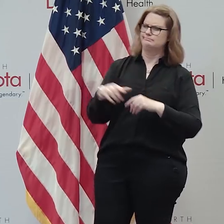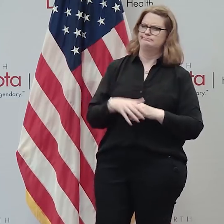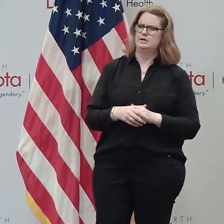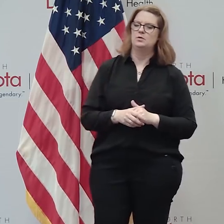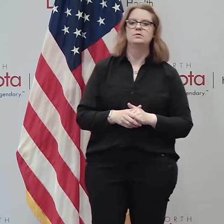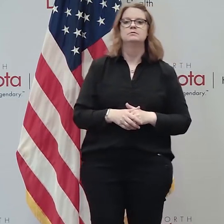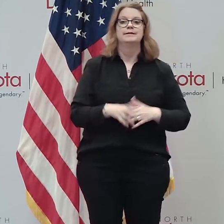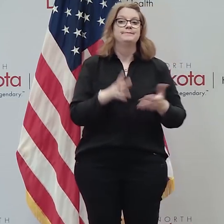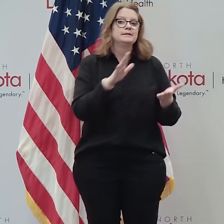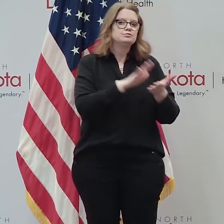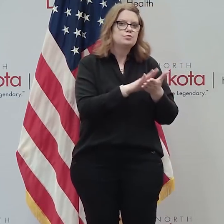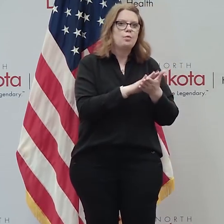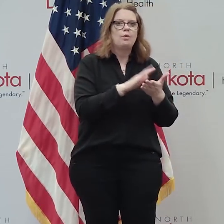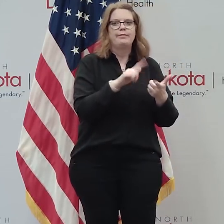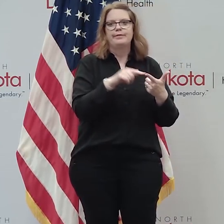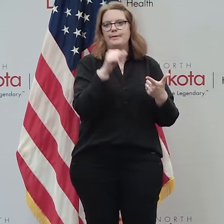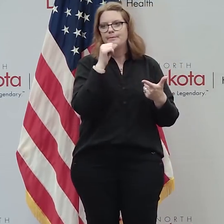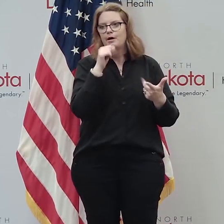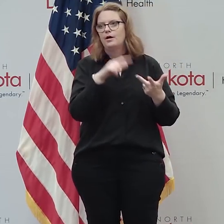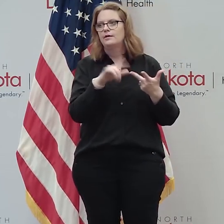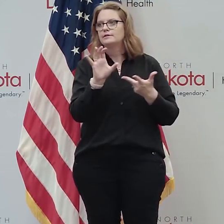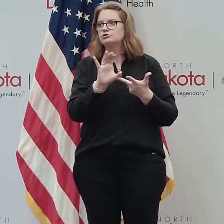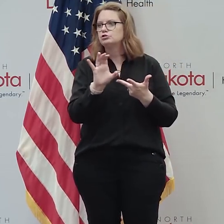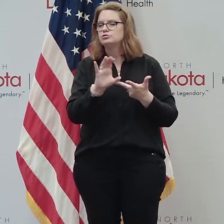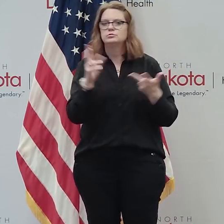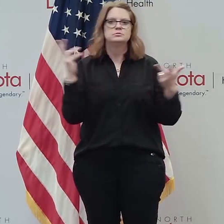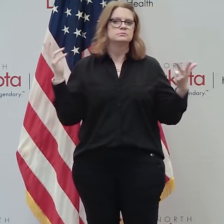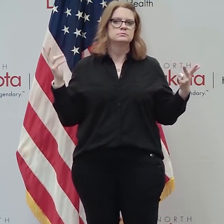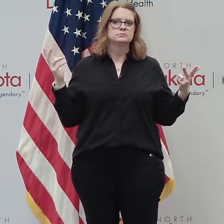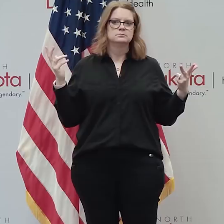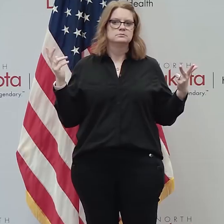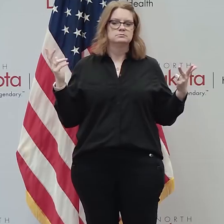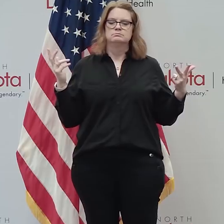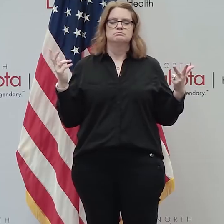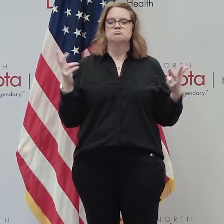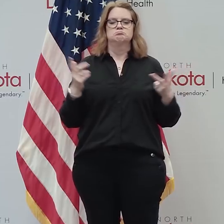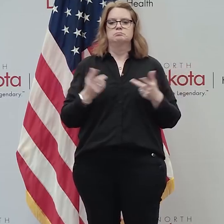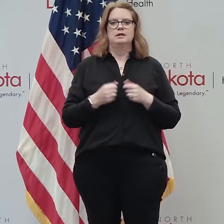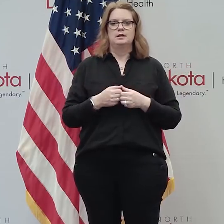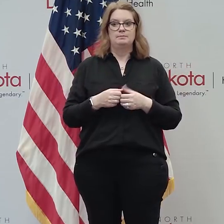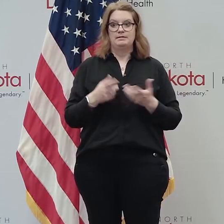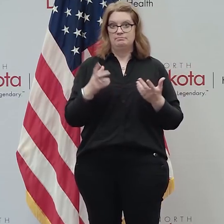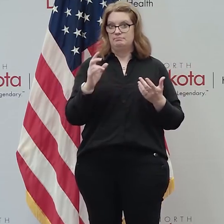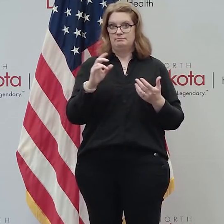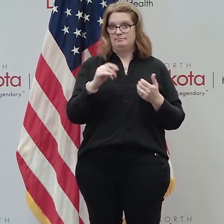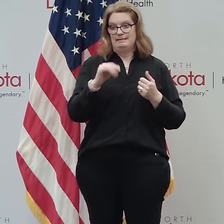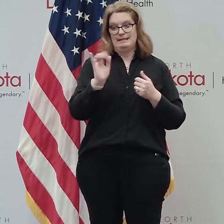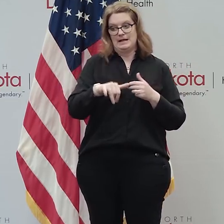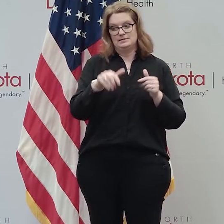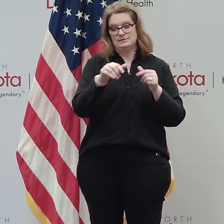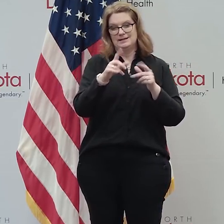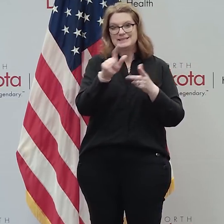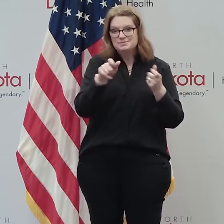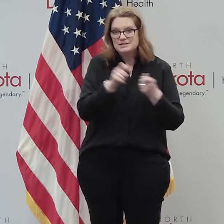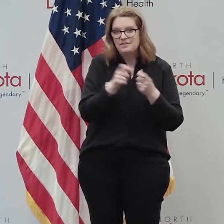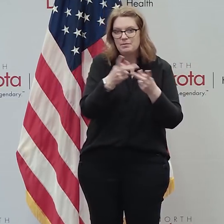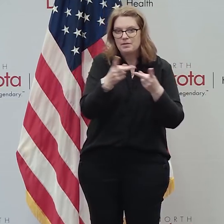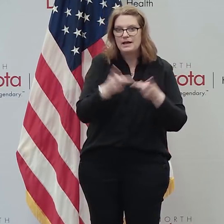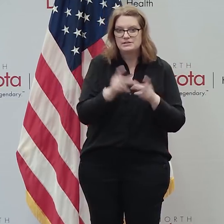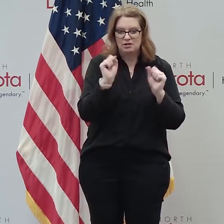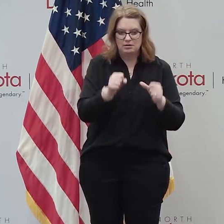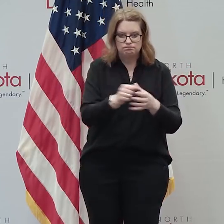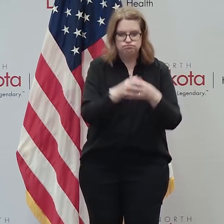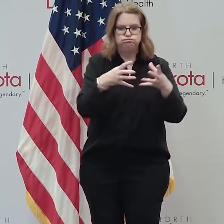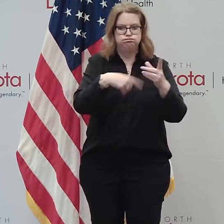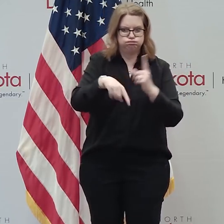bar, church. Any of those are all potentials for us going forward. And I think, again, everybody wants to take care